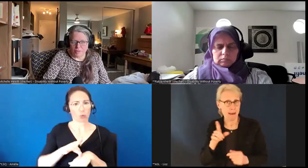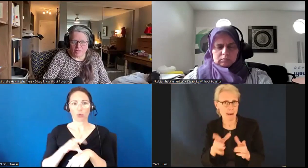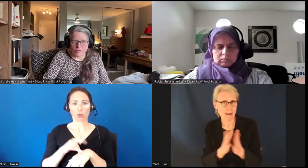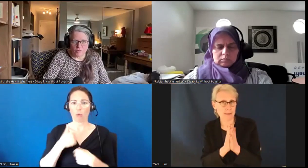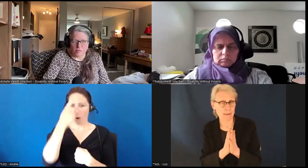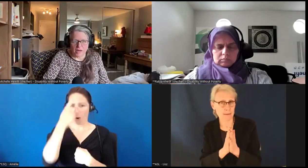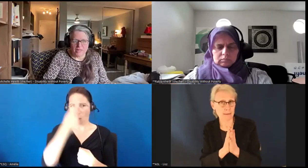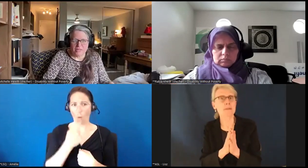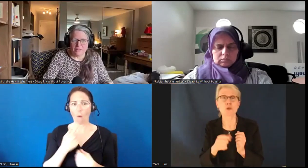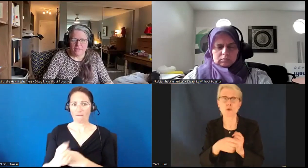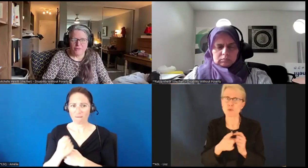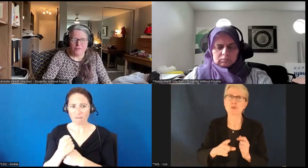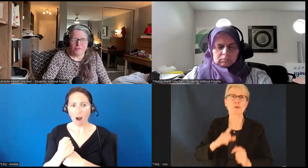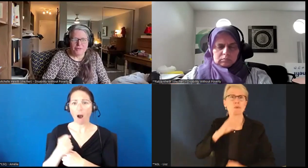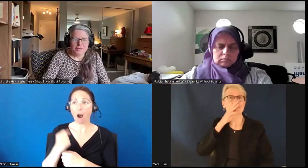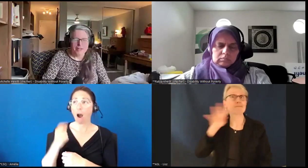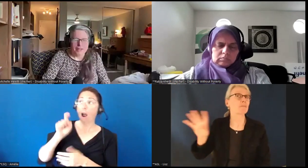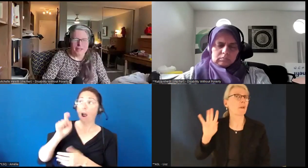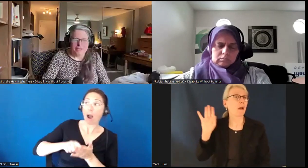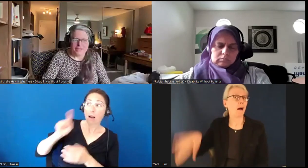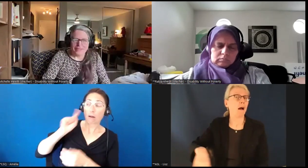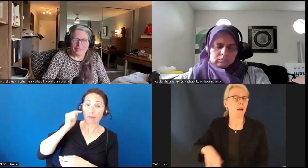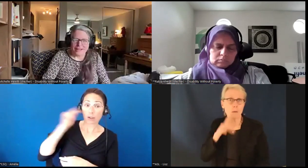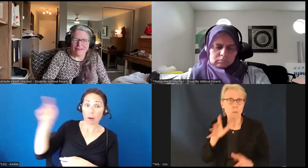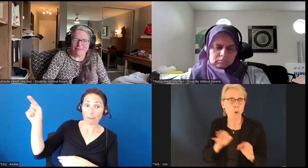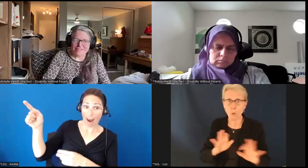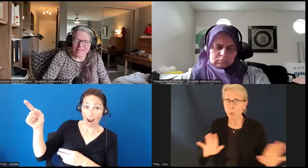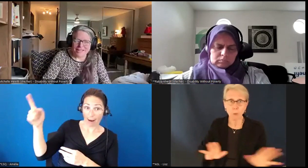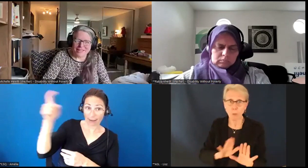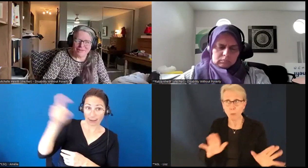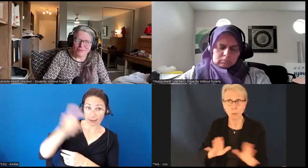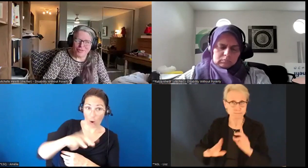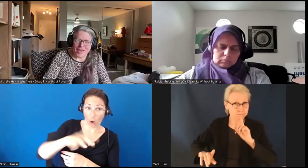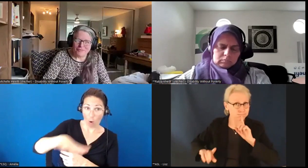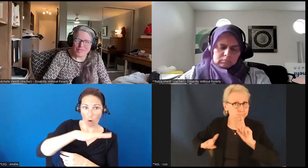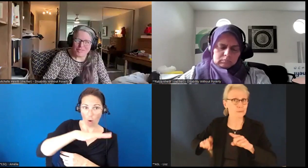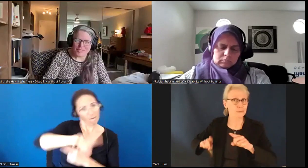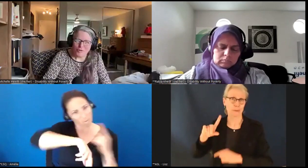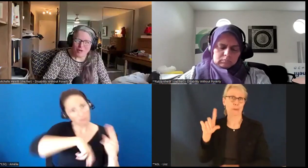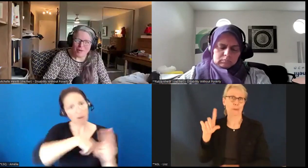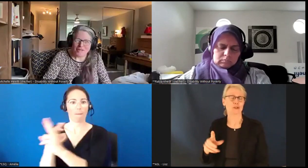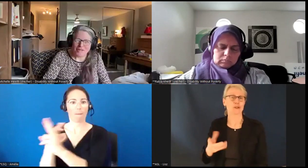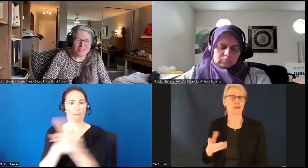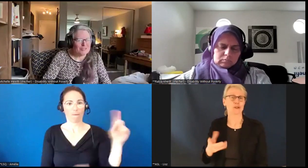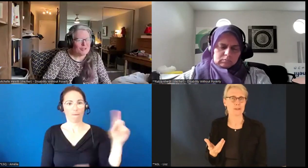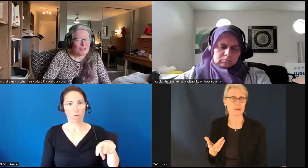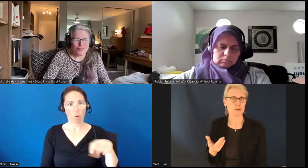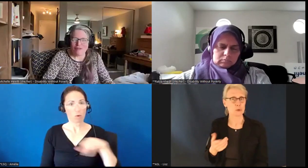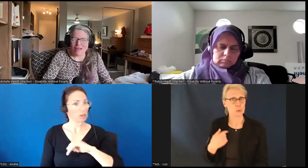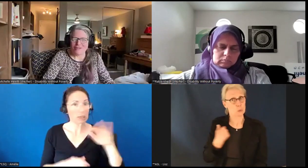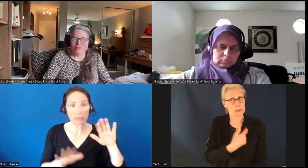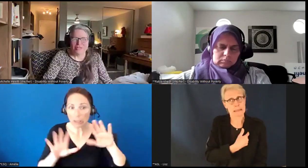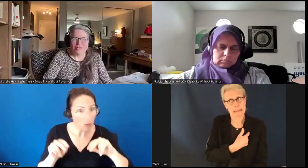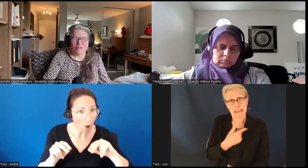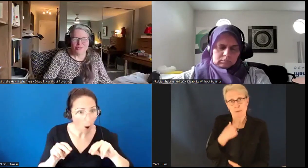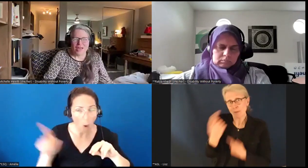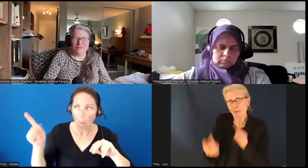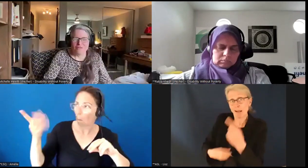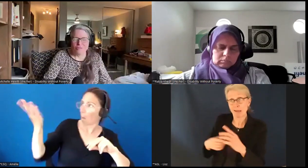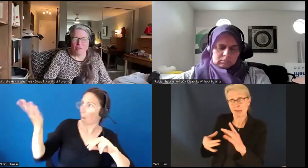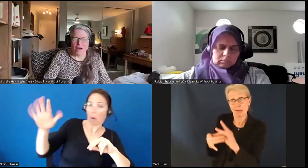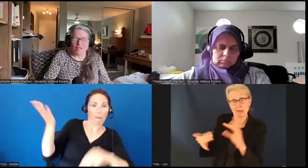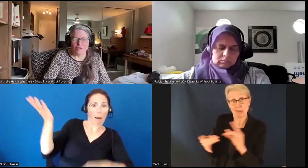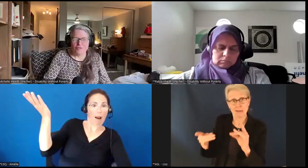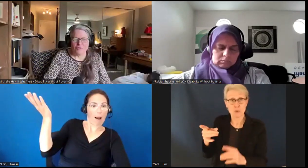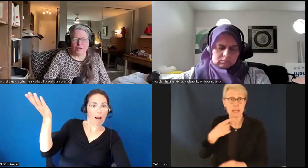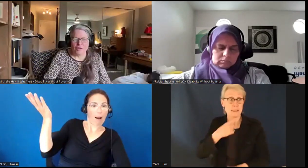it, because otherwise, they can't say, that they haven't been told, right? Because it's all on the record, it's all there, it's